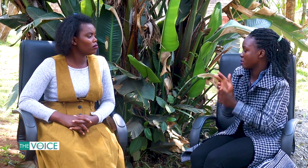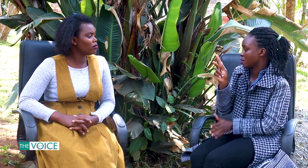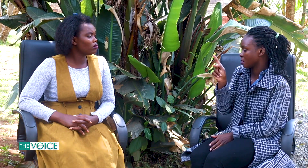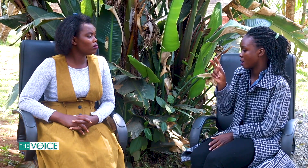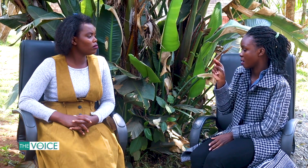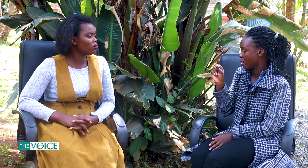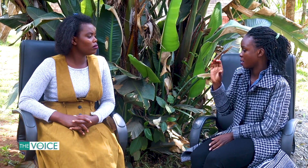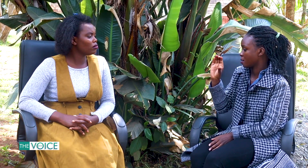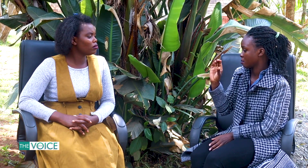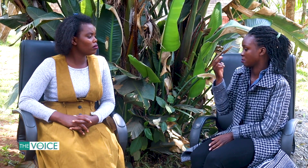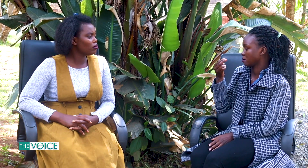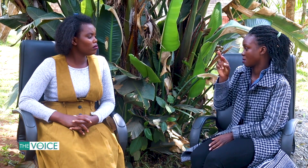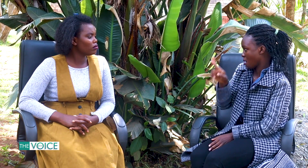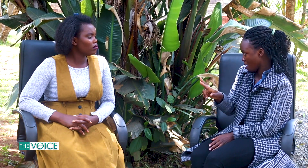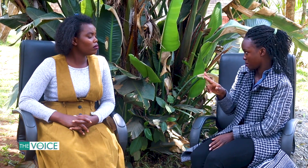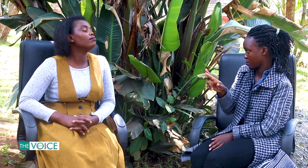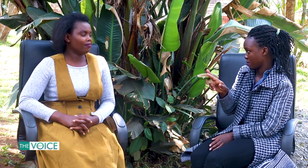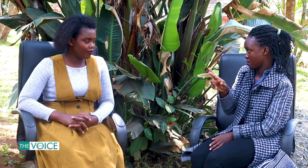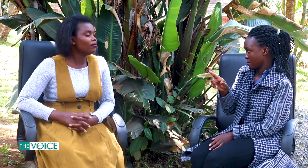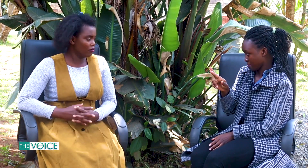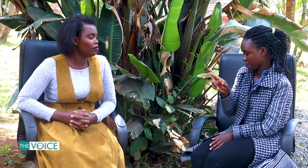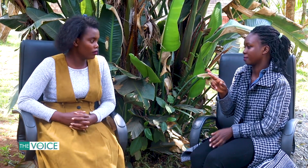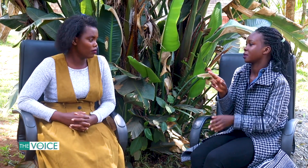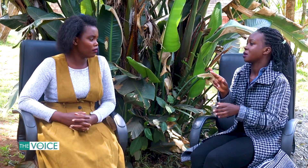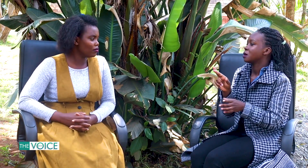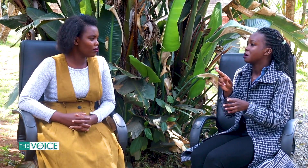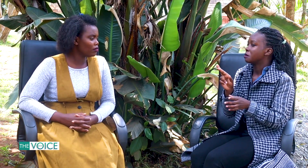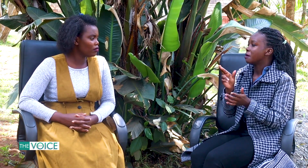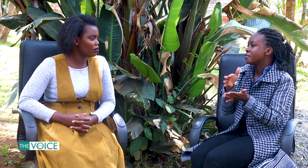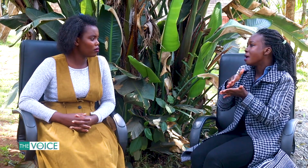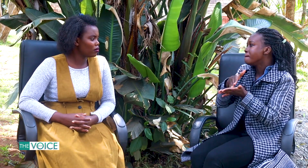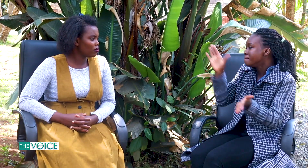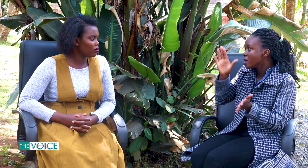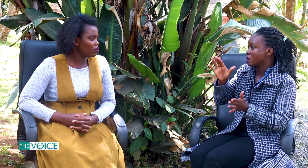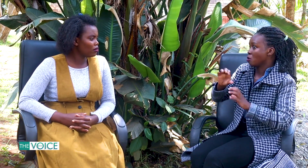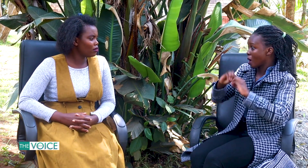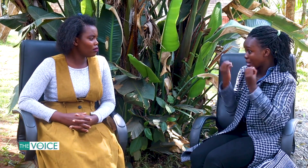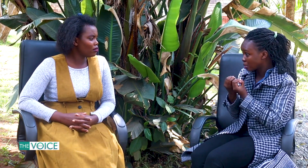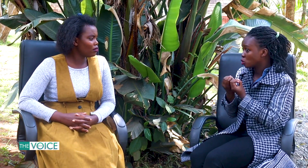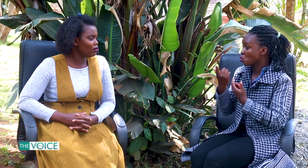I remember we had created a partnership with KNCHR, who we were working together.